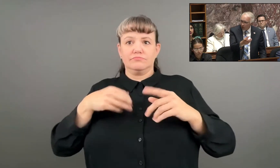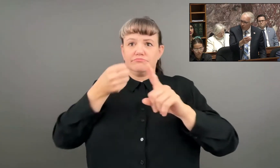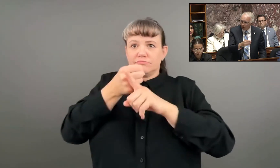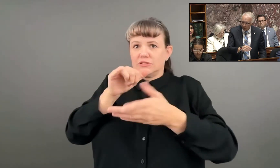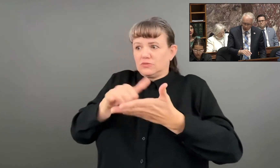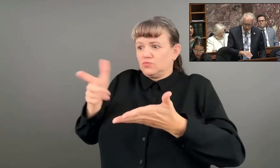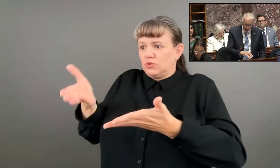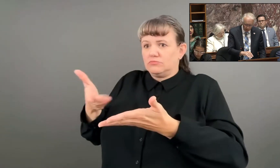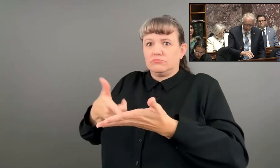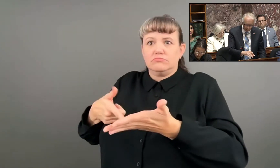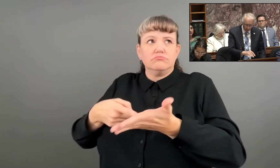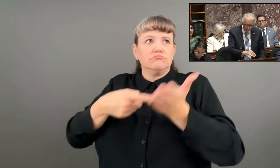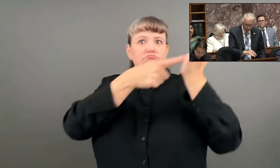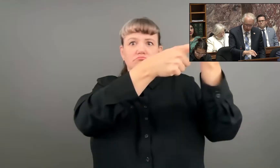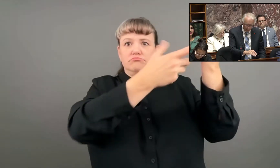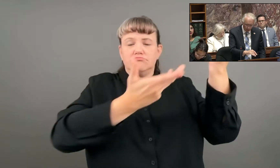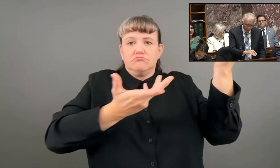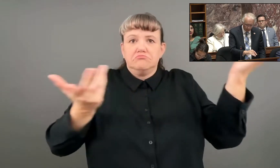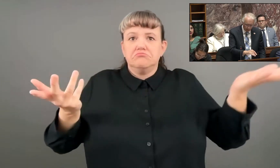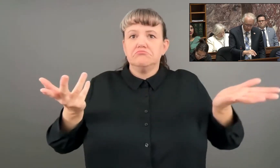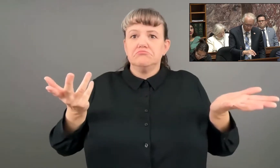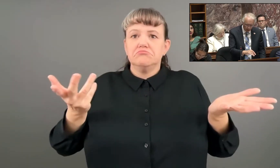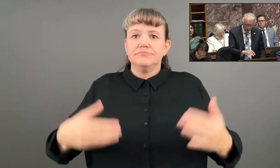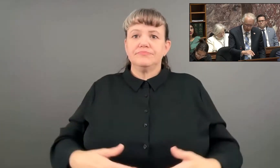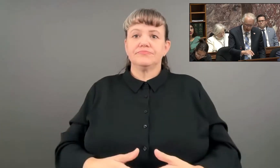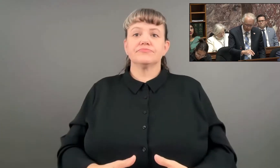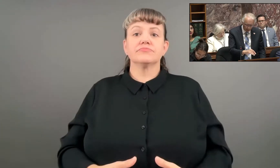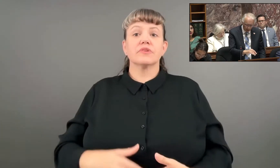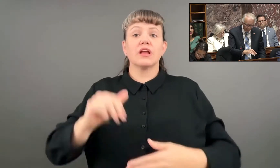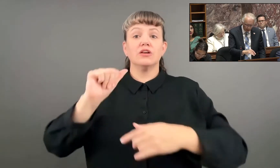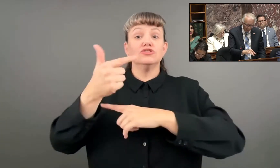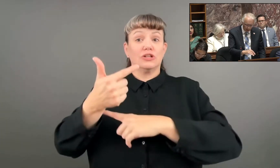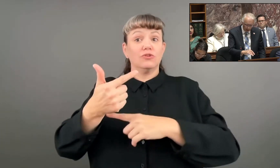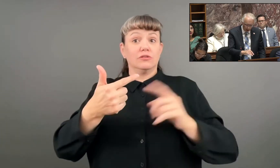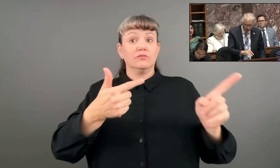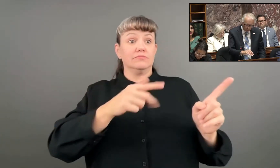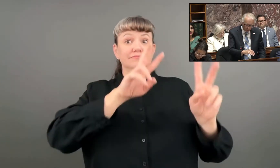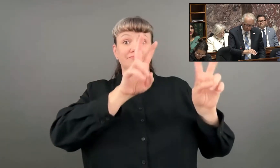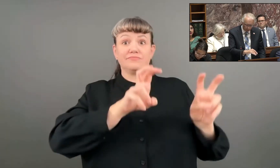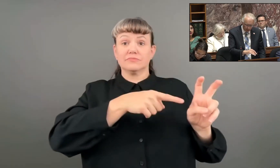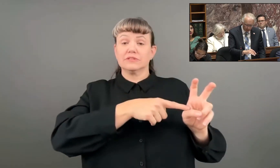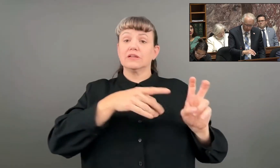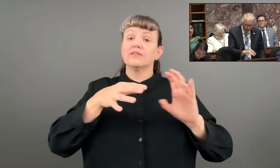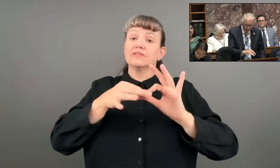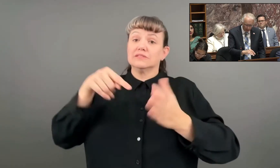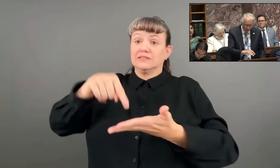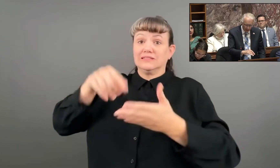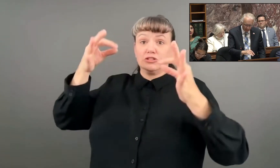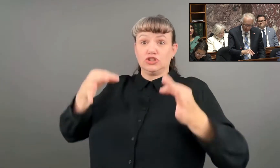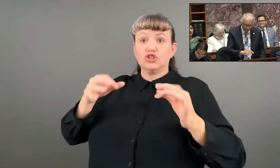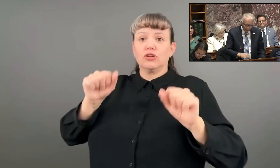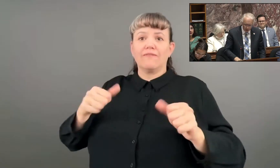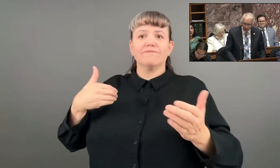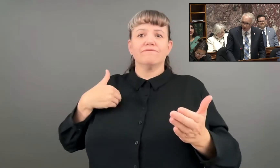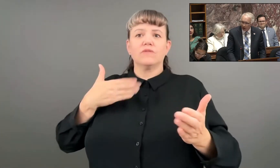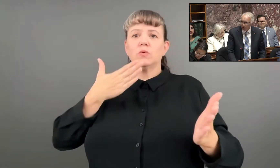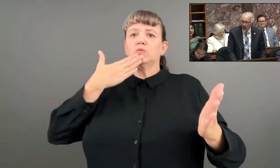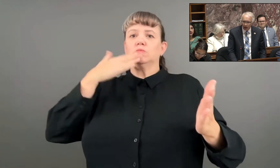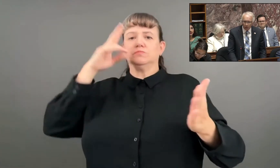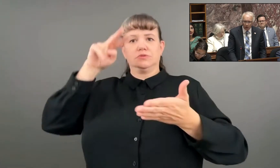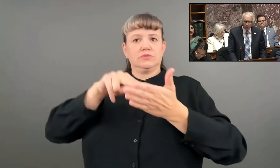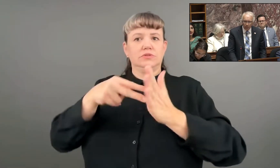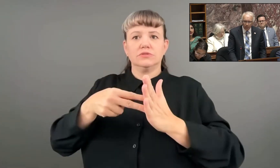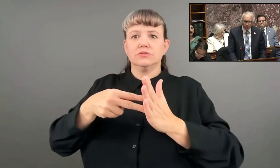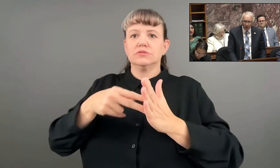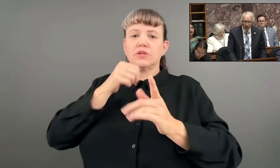a quote from the Attorney General. I quote, "This ruling could have significant unintended consequences for fee simple property rights in British Columbia,"